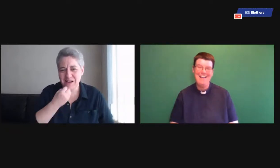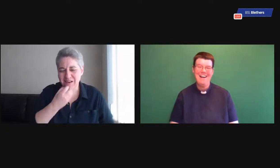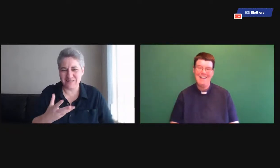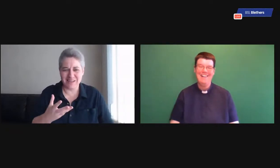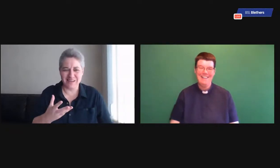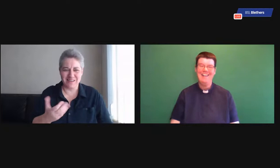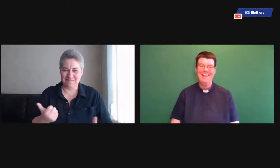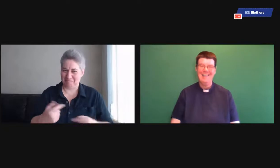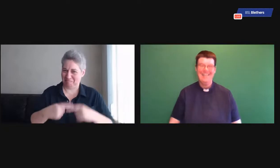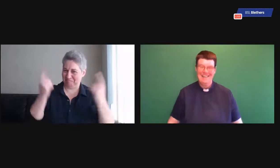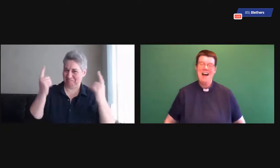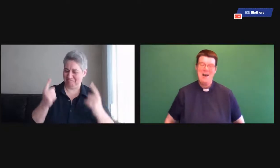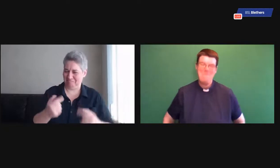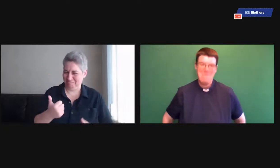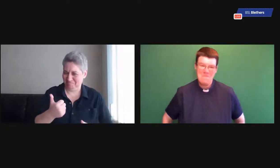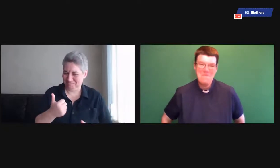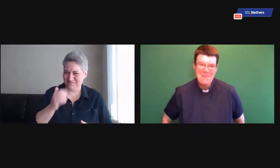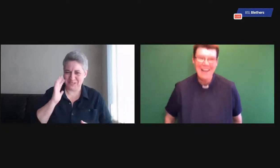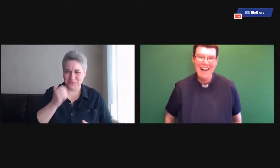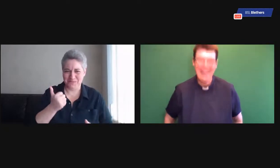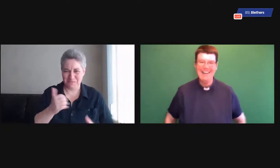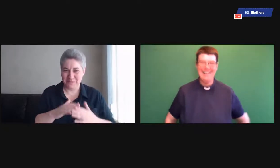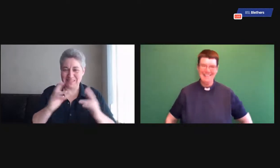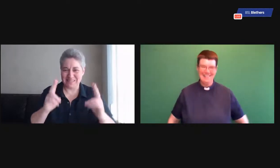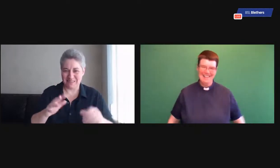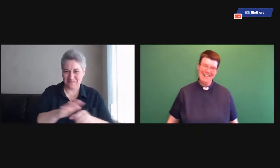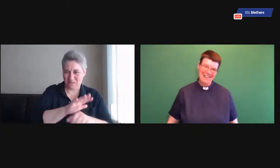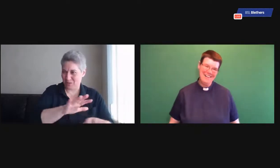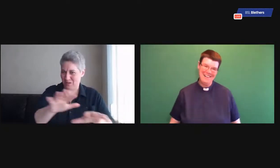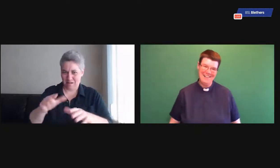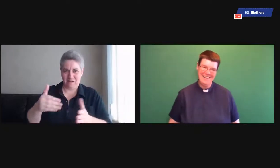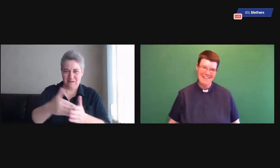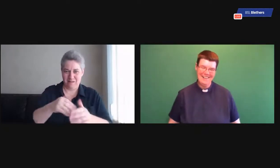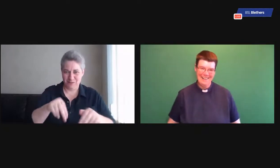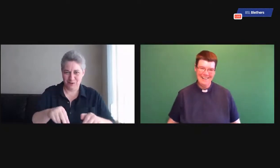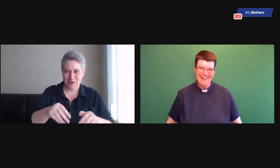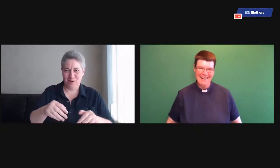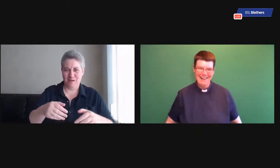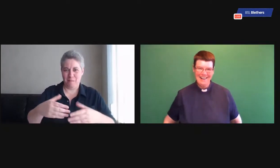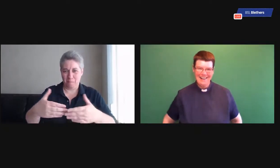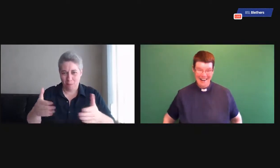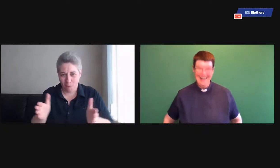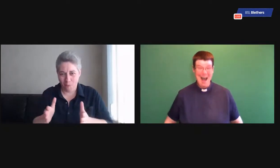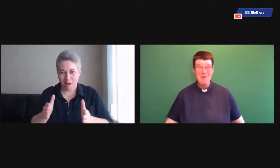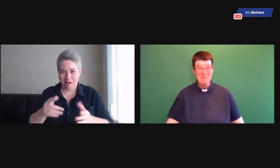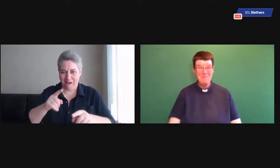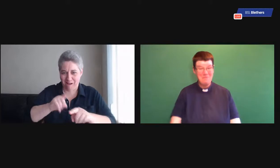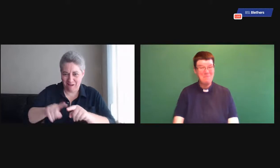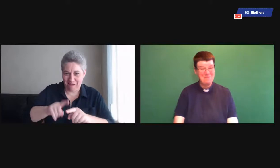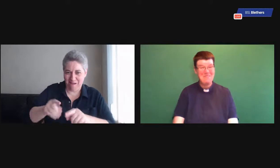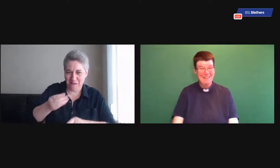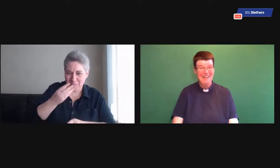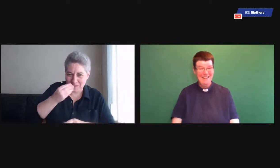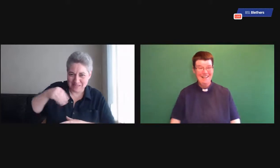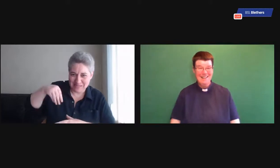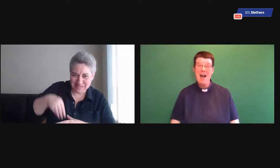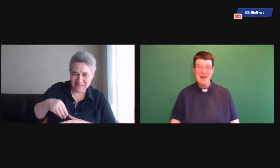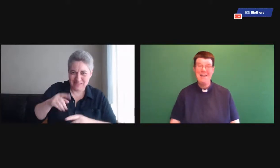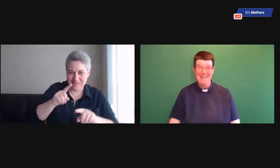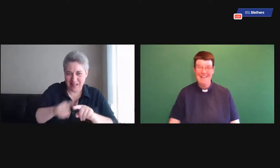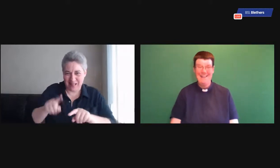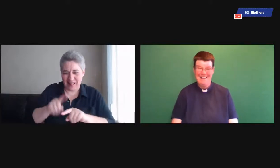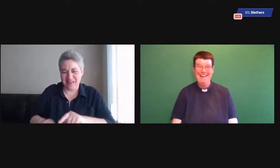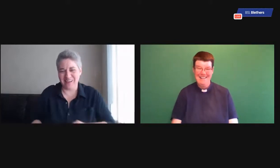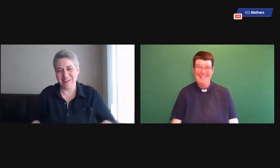hearing dogs for the deaf, and we did it. Fabulous. Oh, that must have been amazing seeing all these people sitting